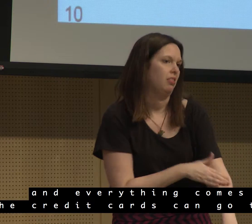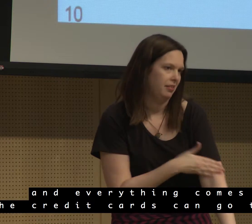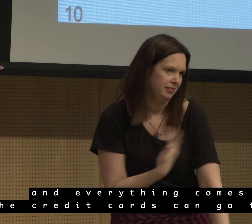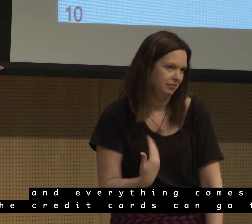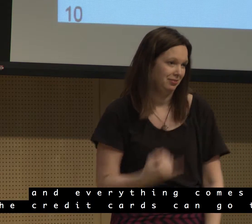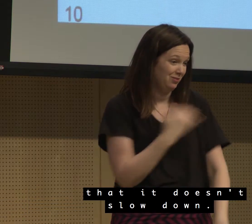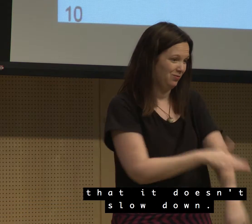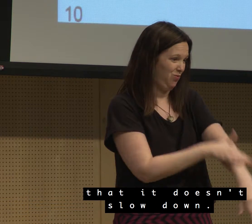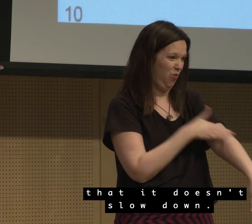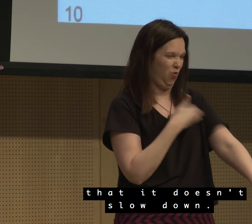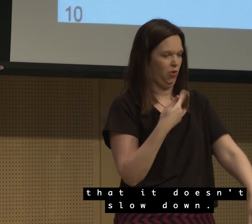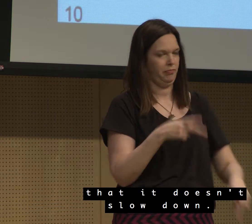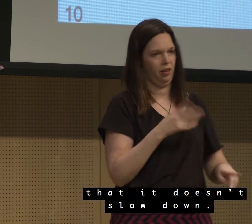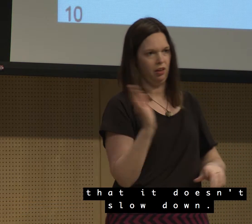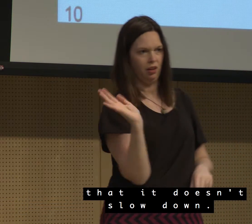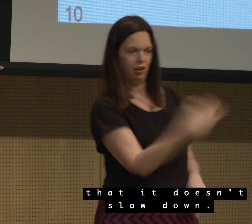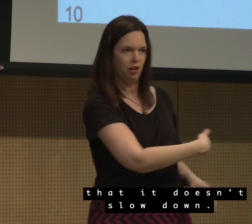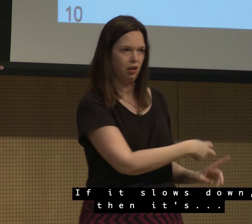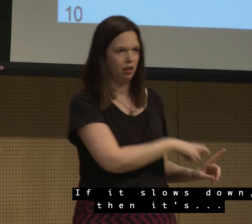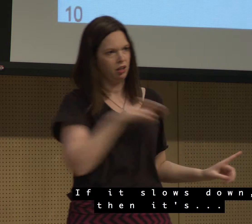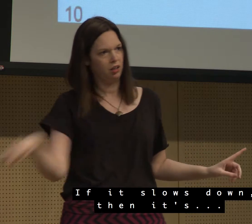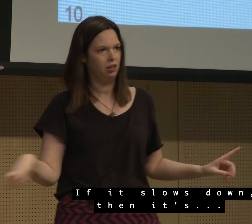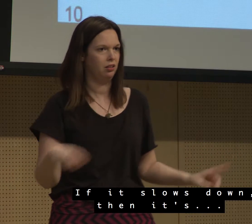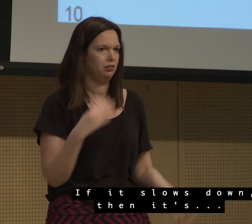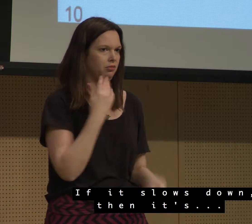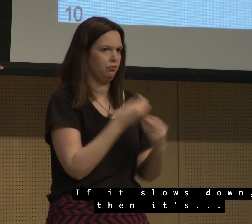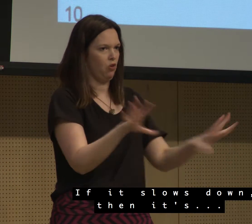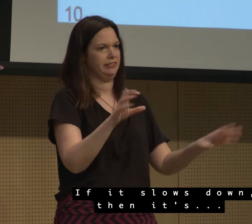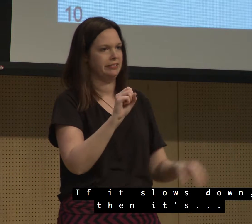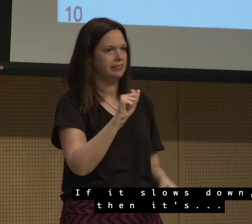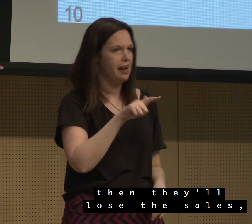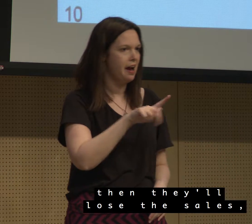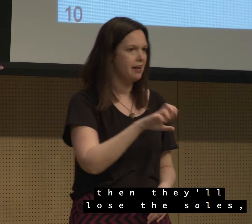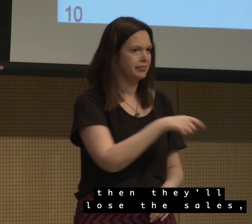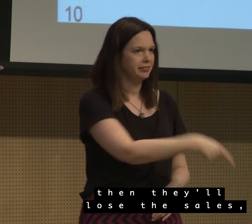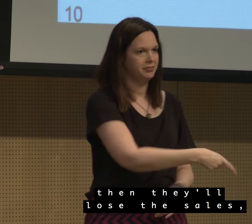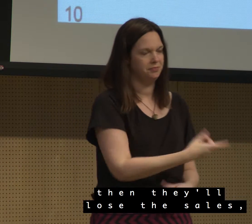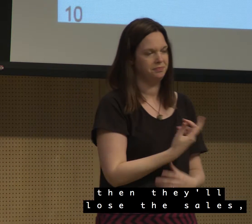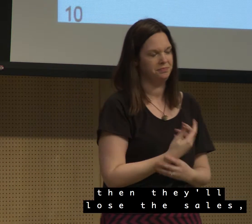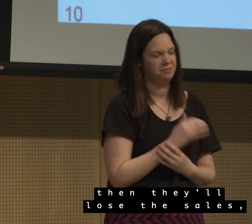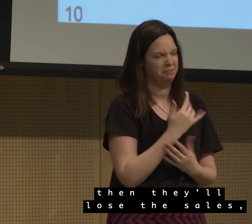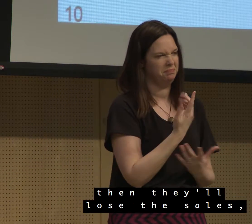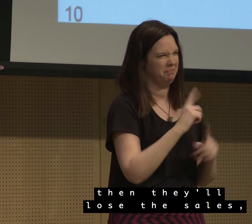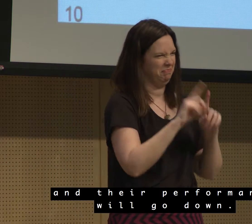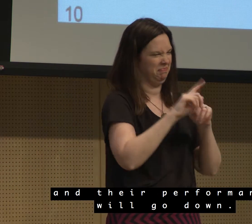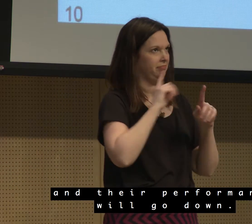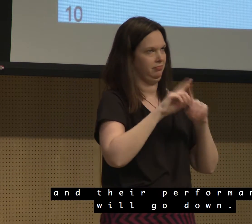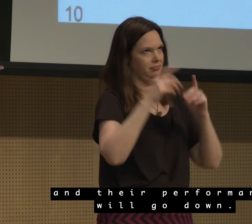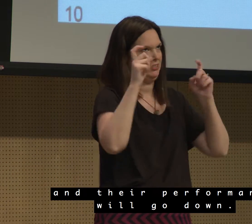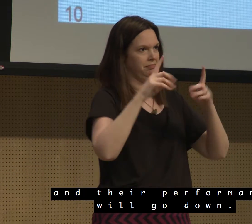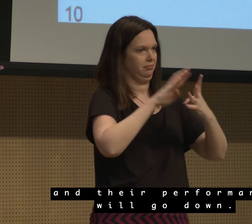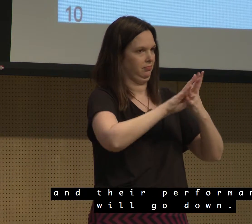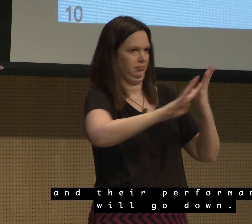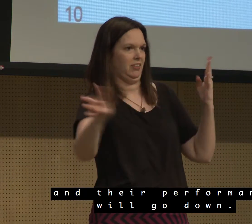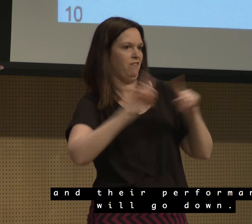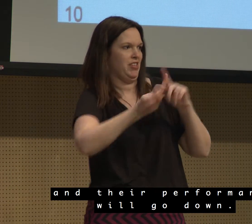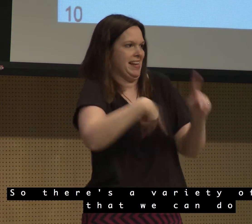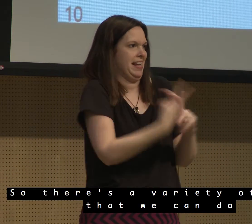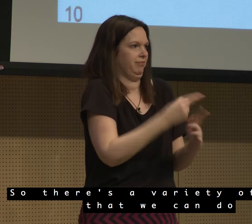go through, that it doesn't slow down. If it slows down, then they'll lose the sales and their performance will go down. So there's